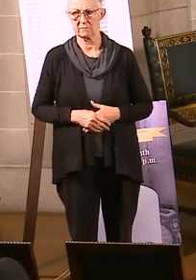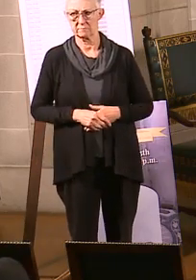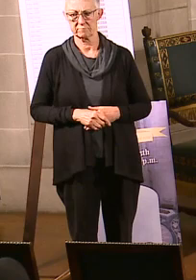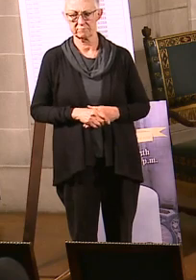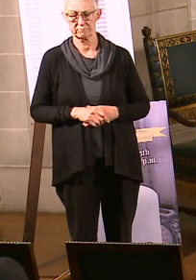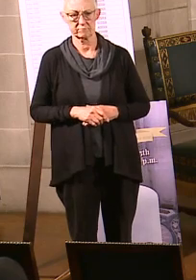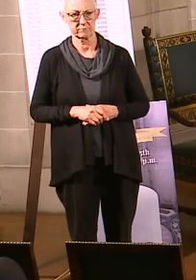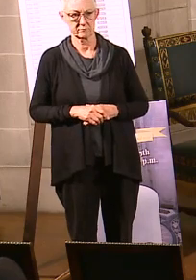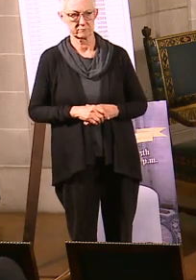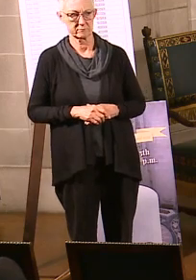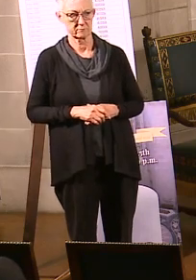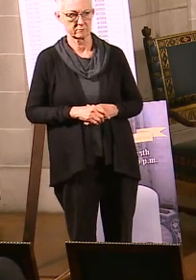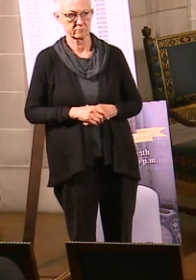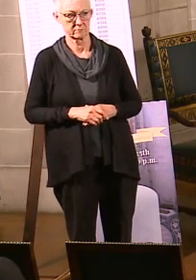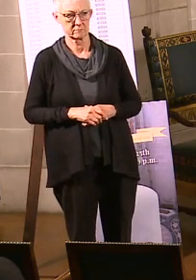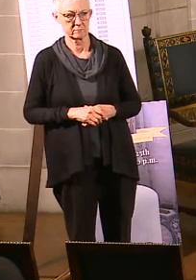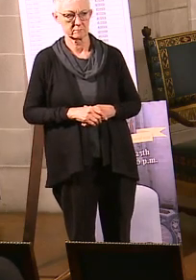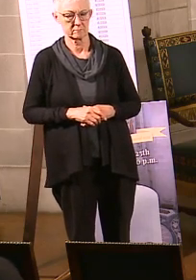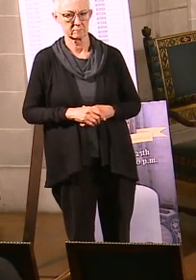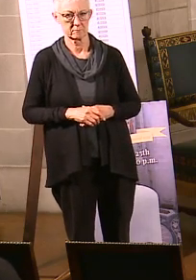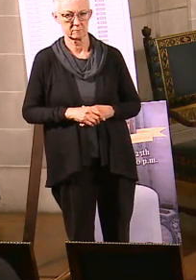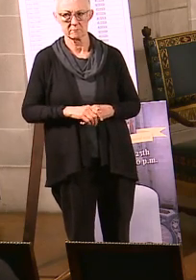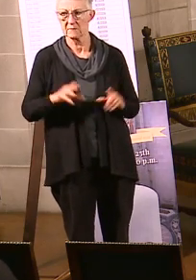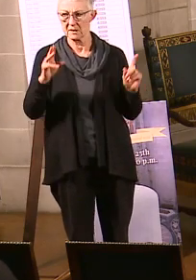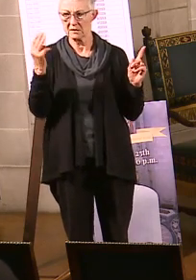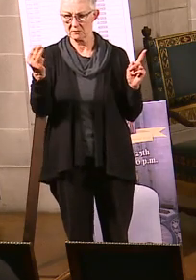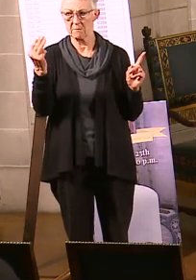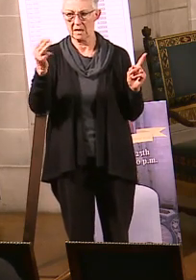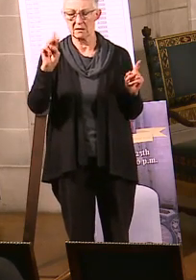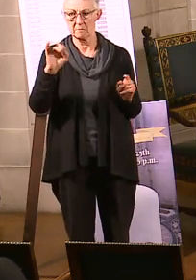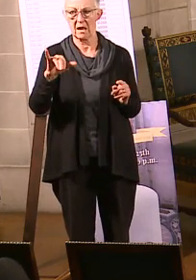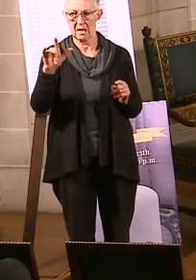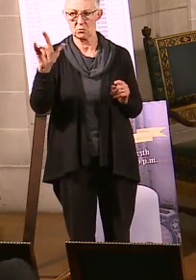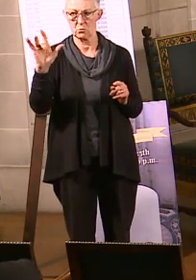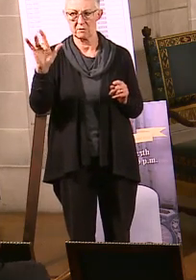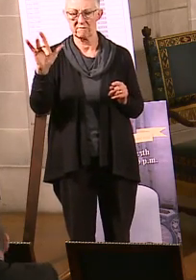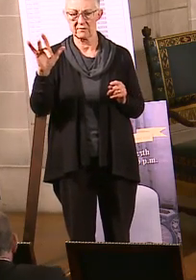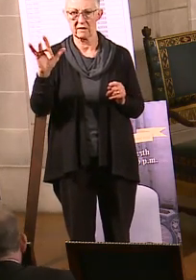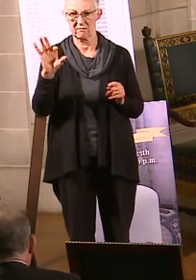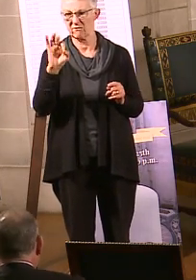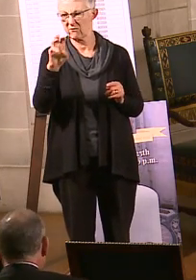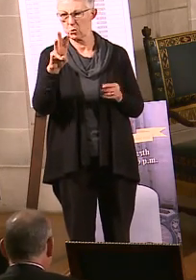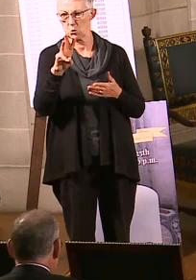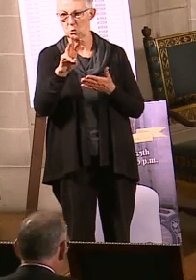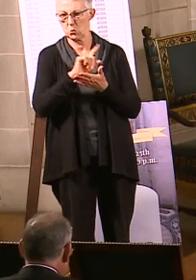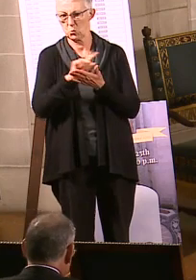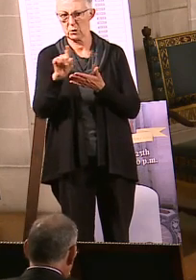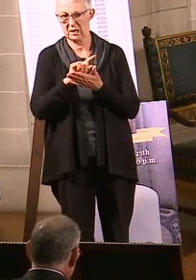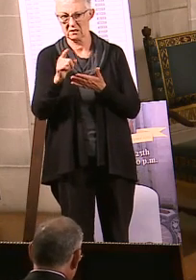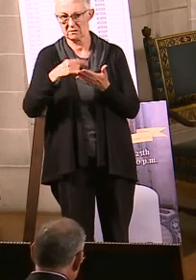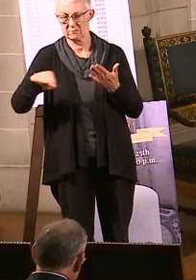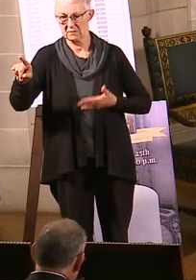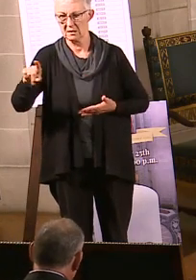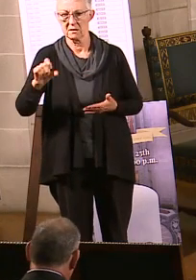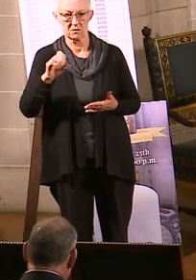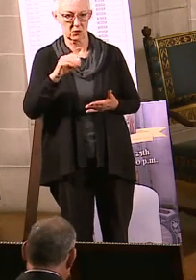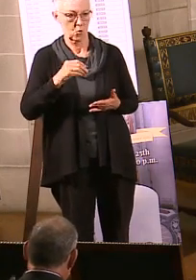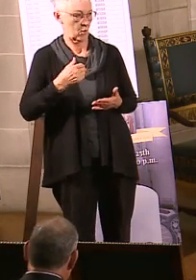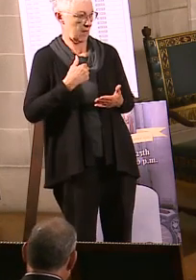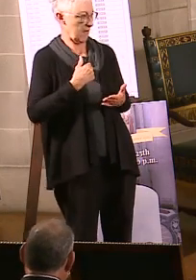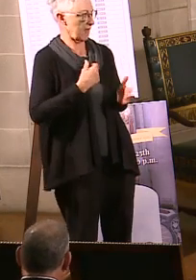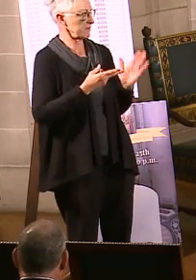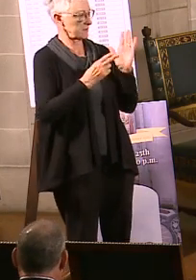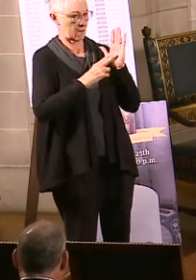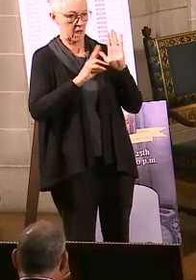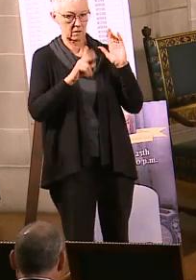those folks? Well, first of all, it is Monday, May 25th. It's a few weeks out, so we have a time for, please sign up, those honor